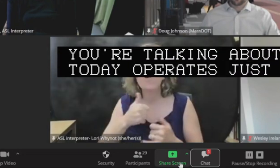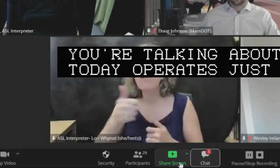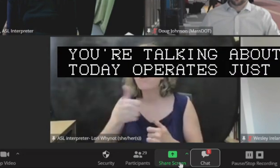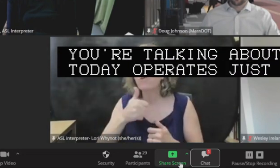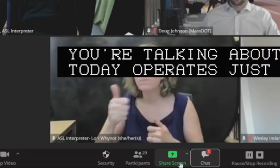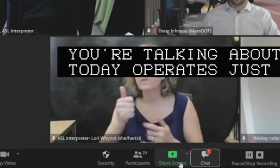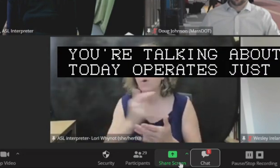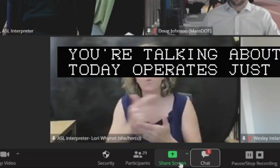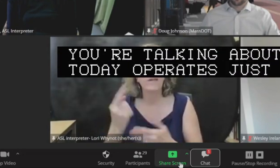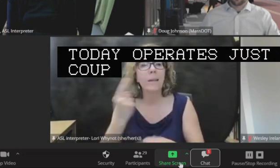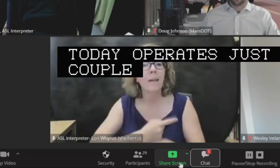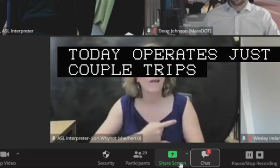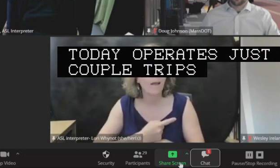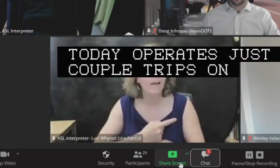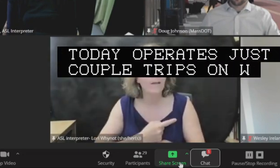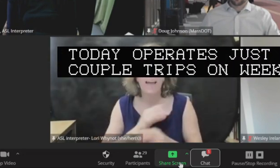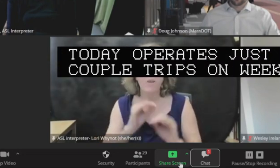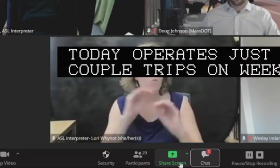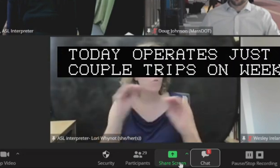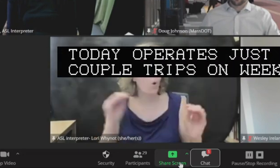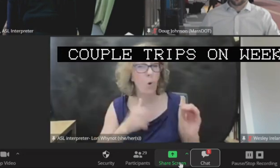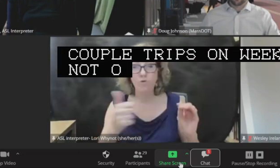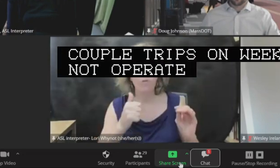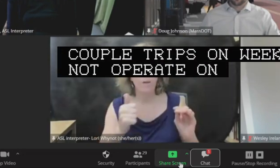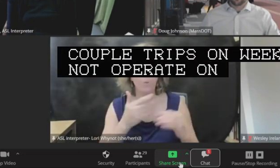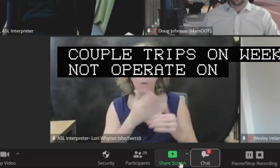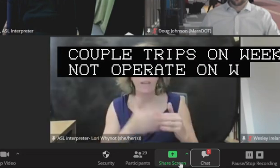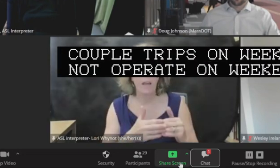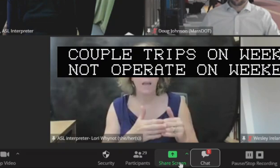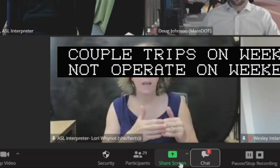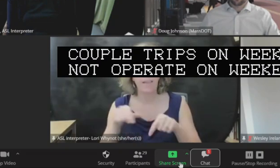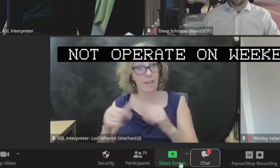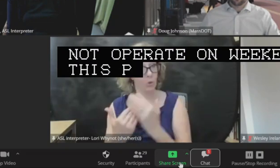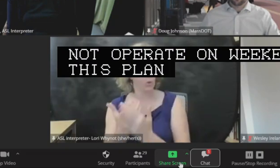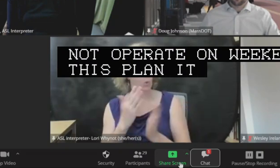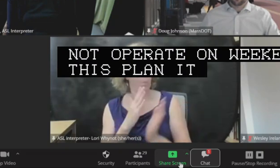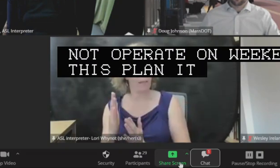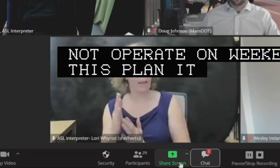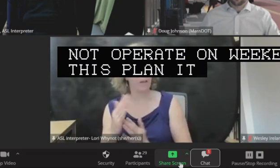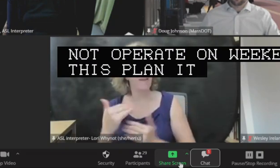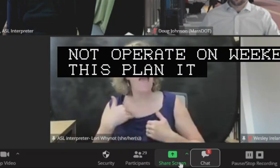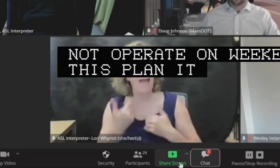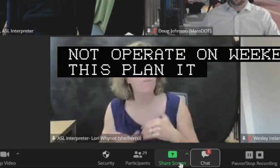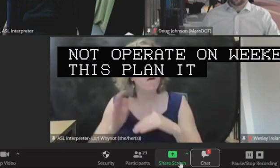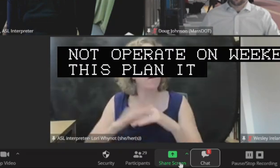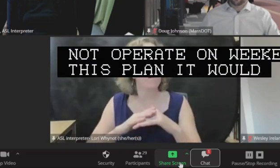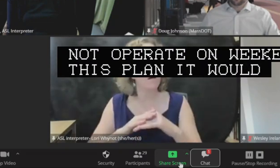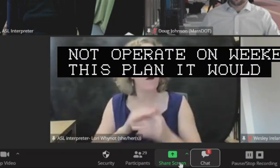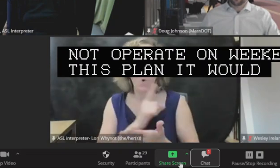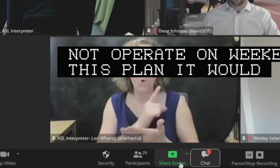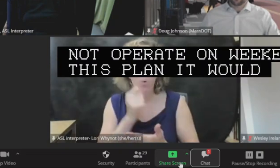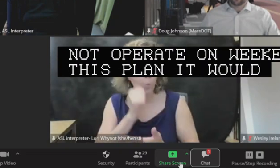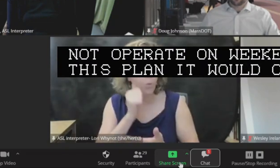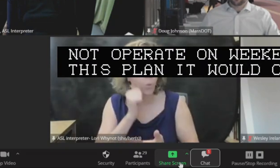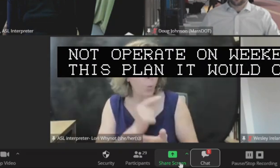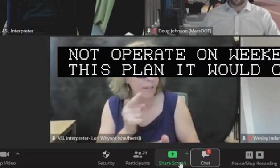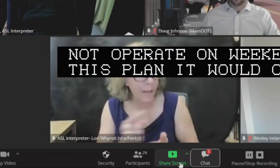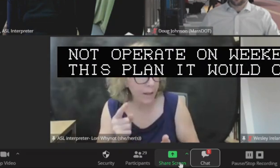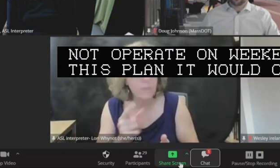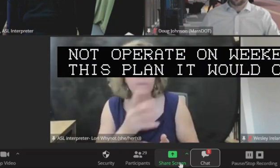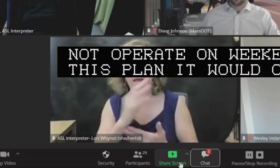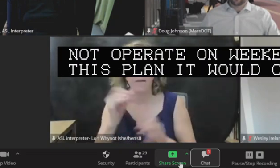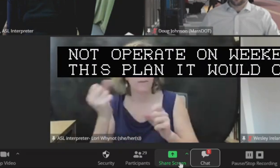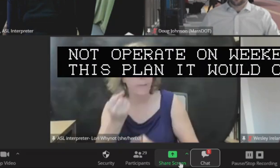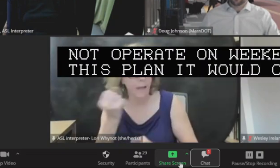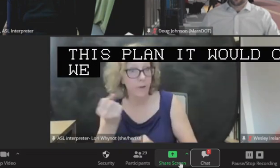on weekends. Under this plan, it would operate on weekdays, Saturdays, and Sundays, so every